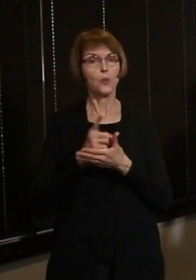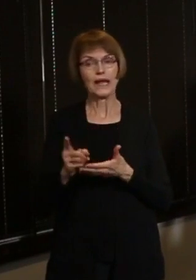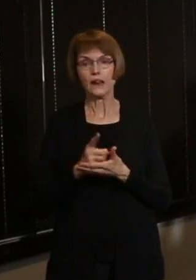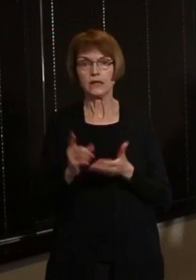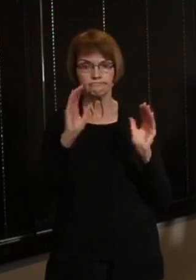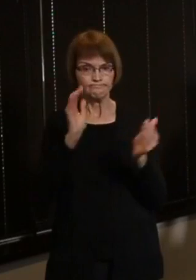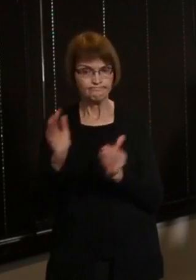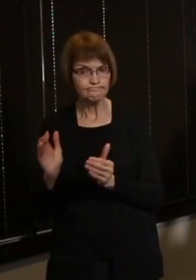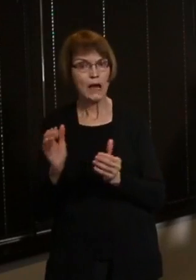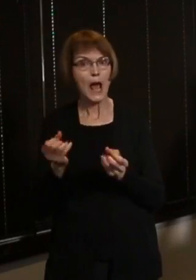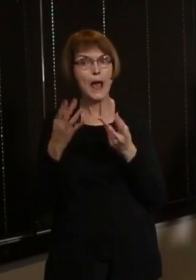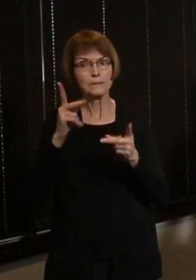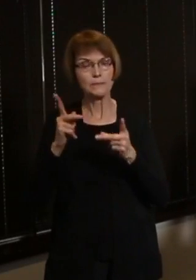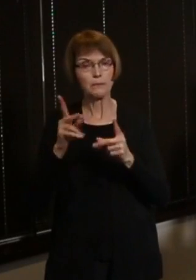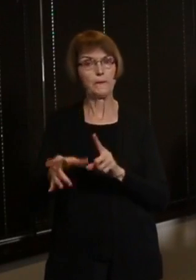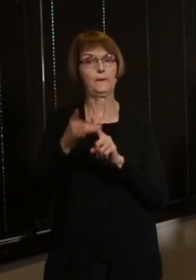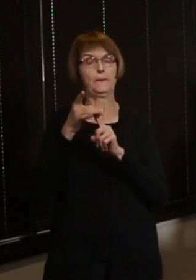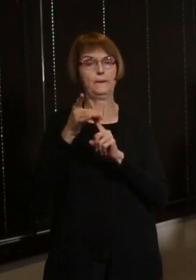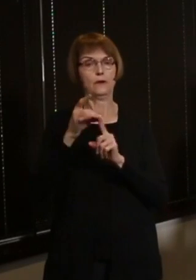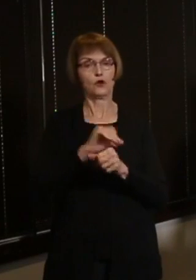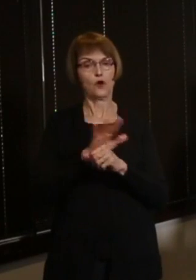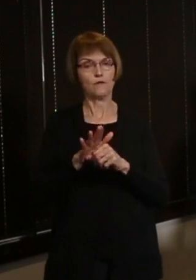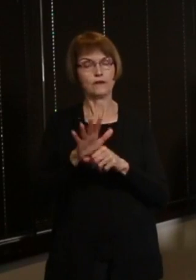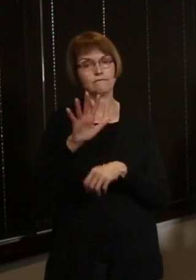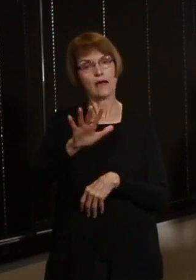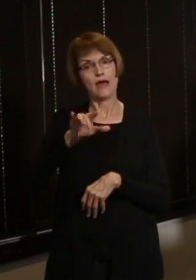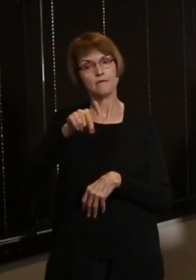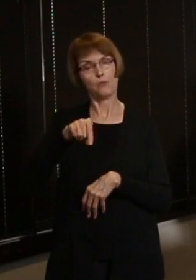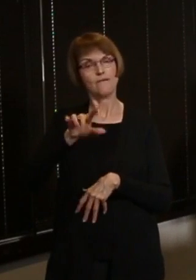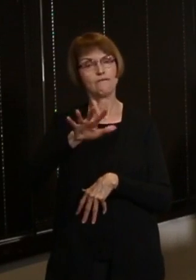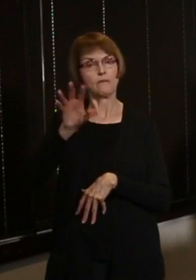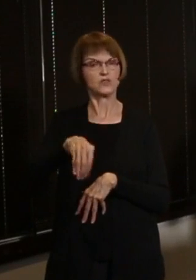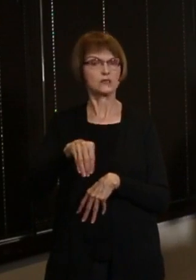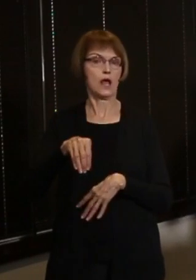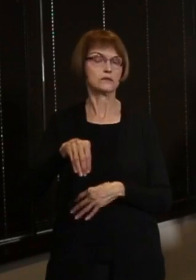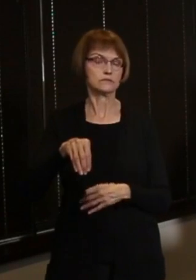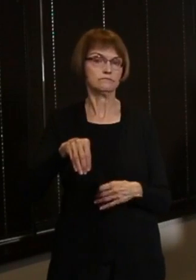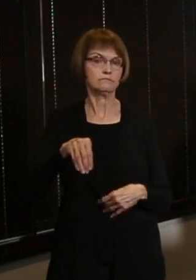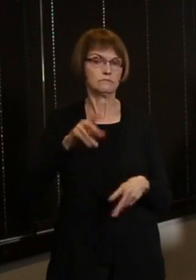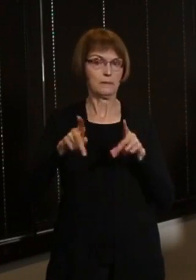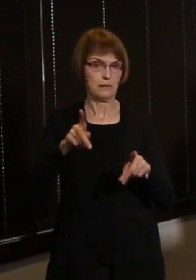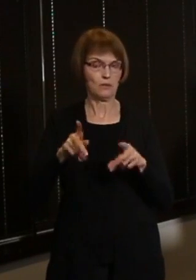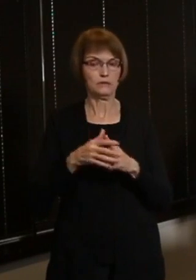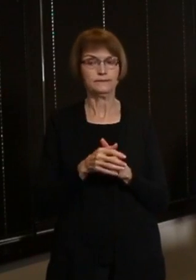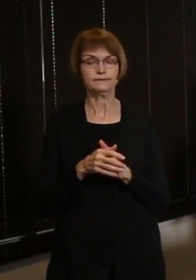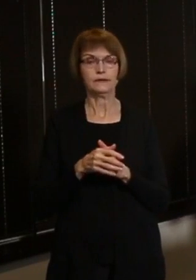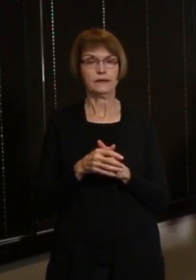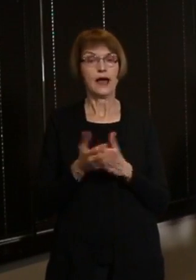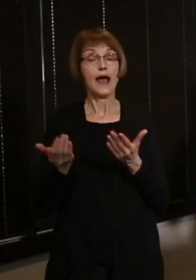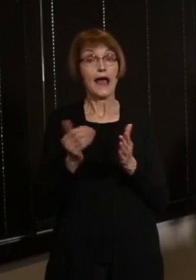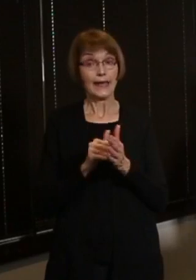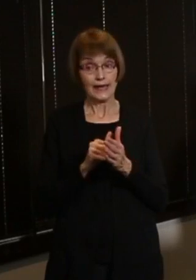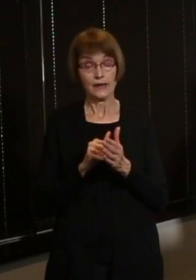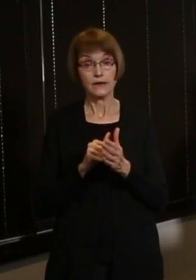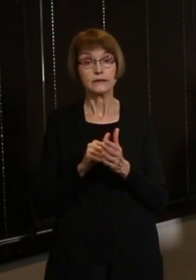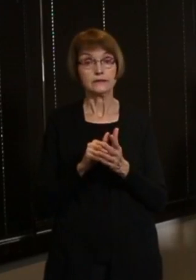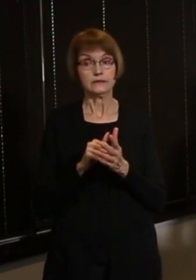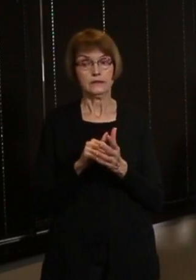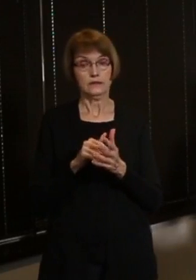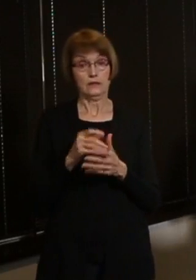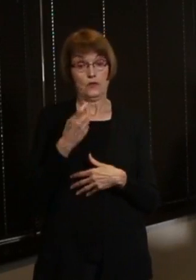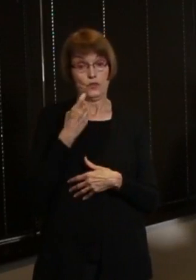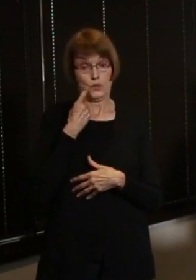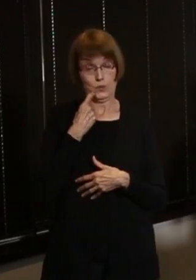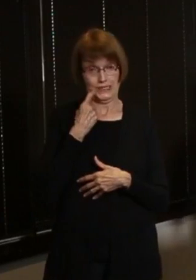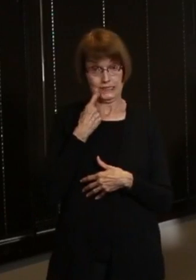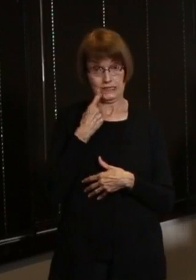cases, as you can see here, is at 5.5%. Again, it's comparing the most immediate 14 days